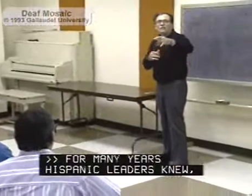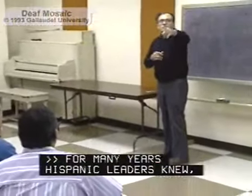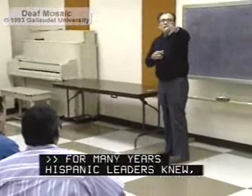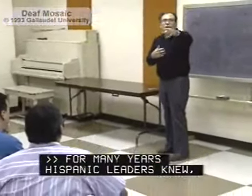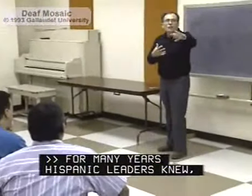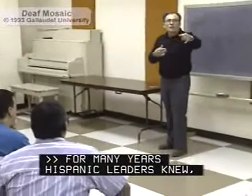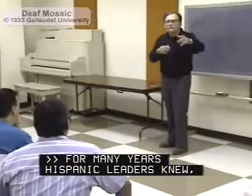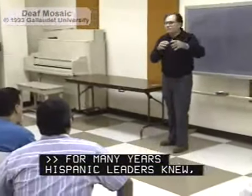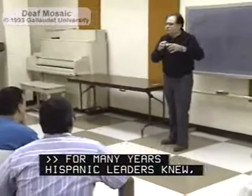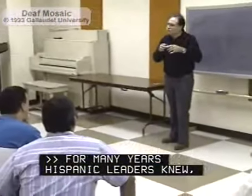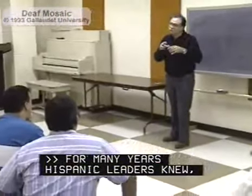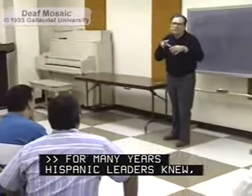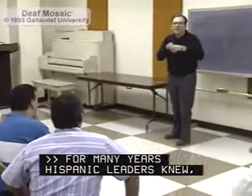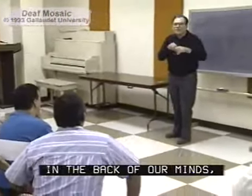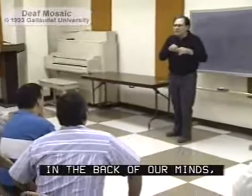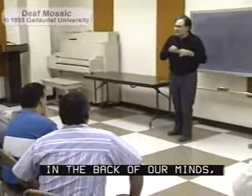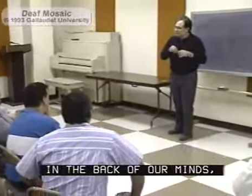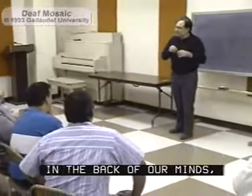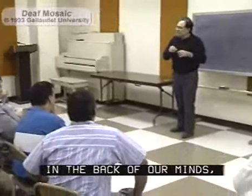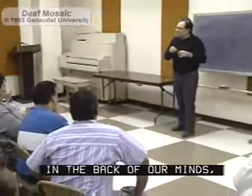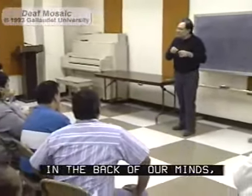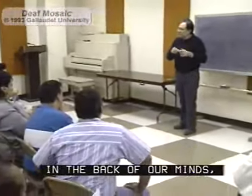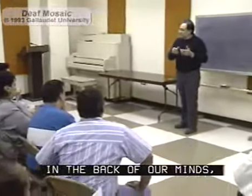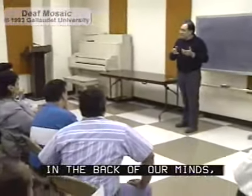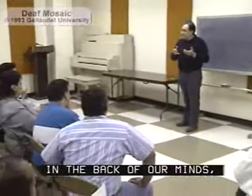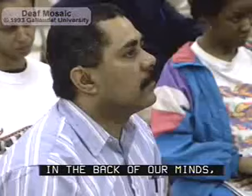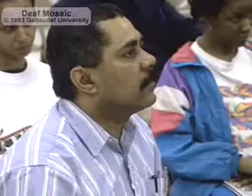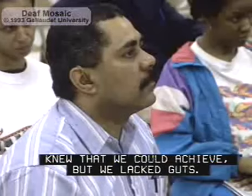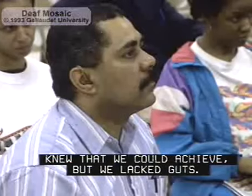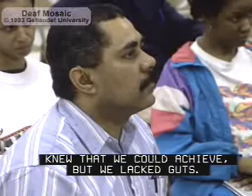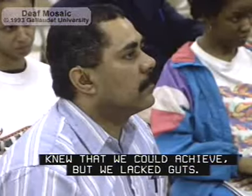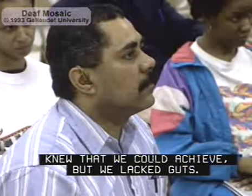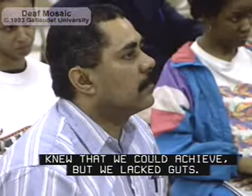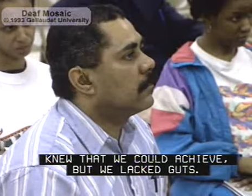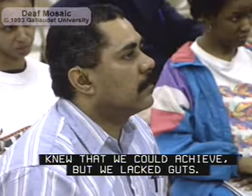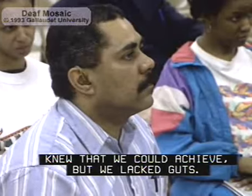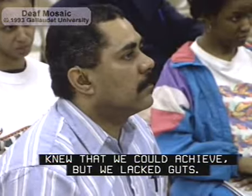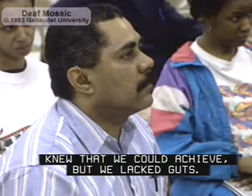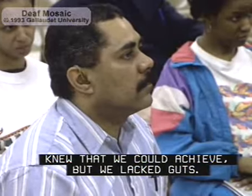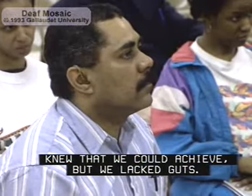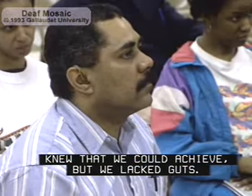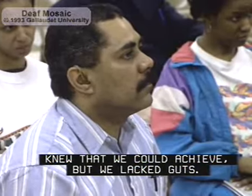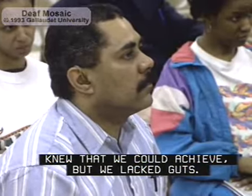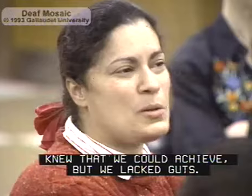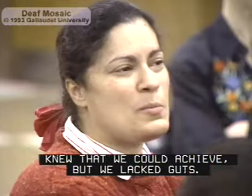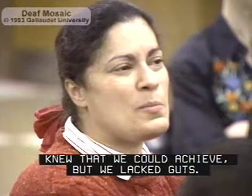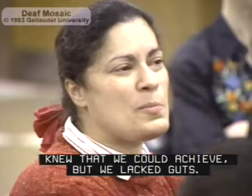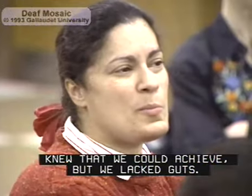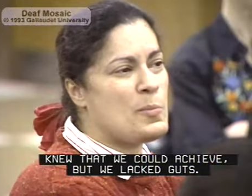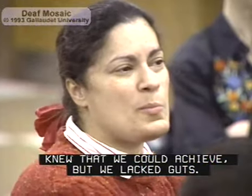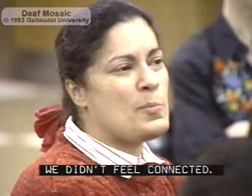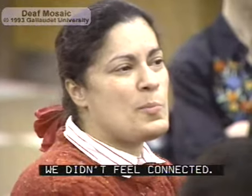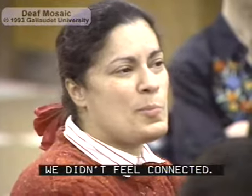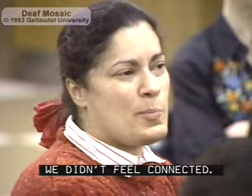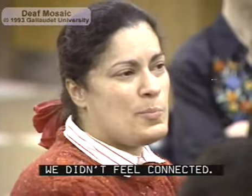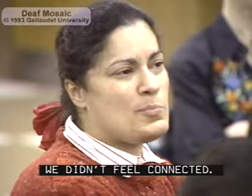years, Hispanic leaders knew, in the back of our minds, knew that we could achieve, but we lacked guts. We didn't feel